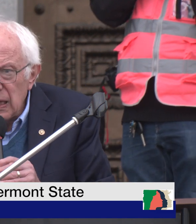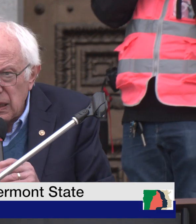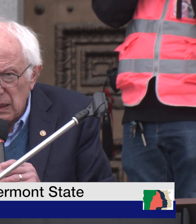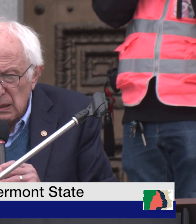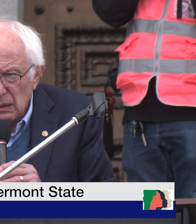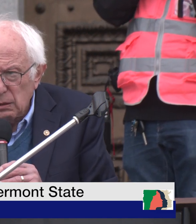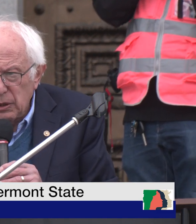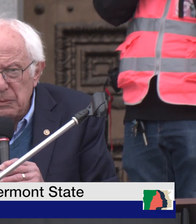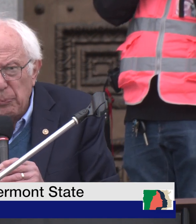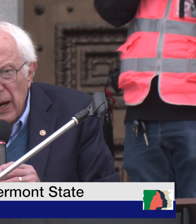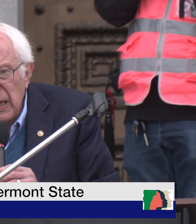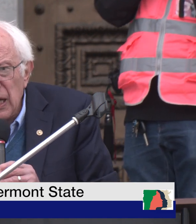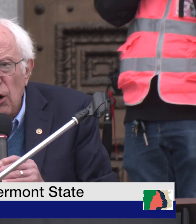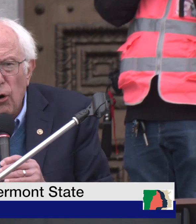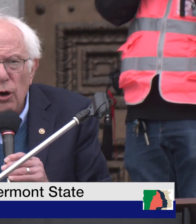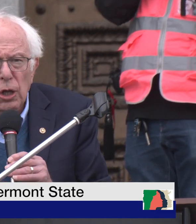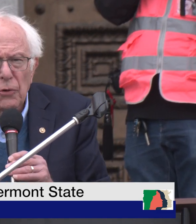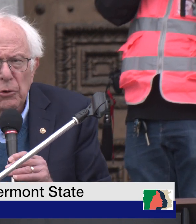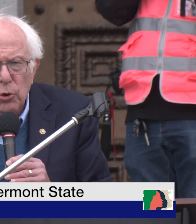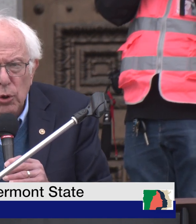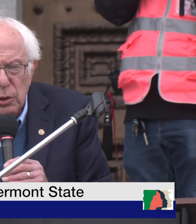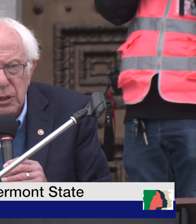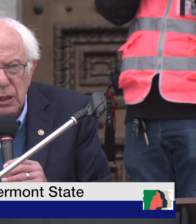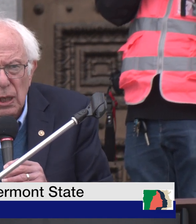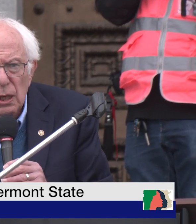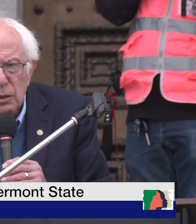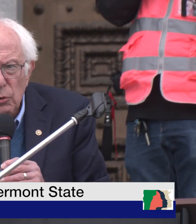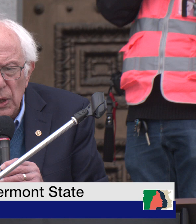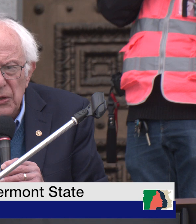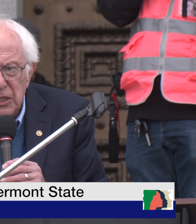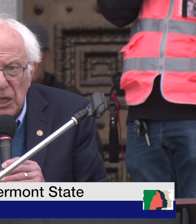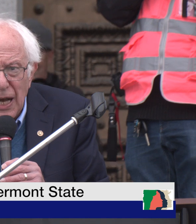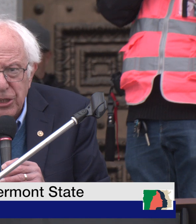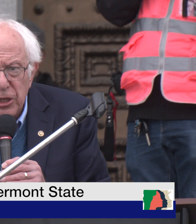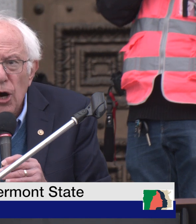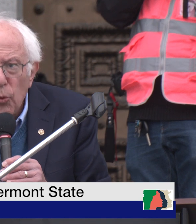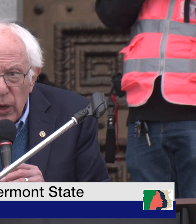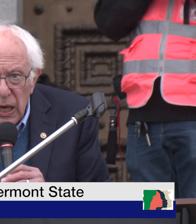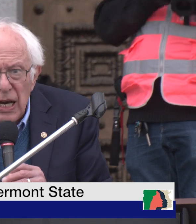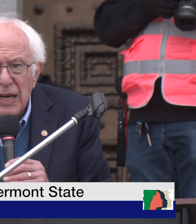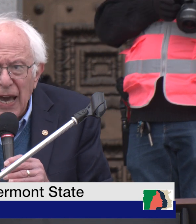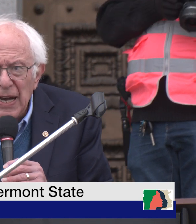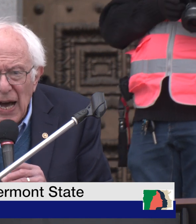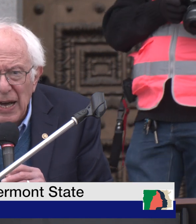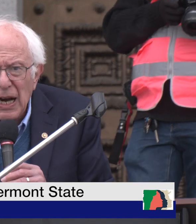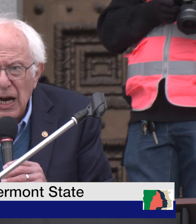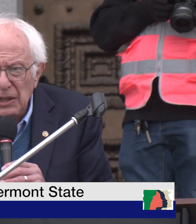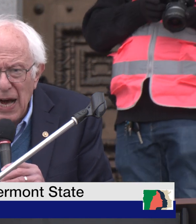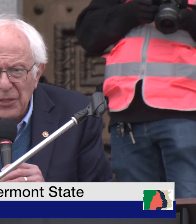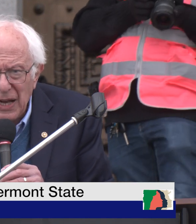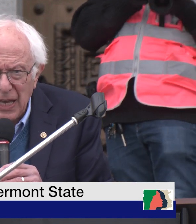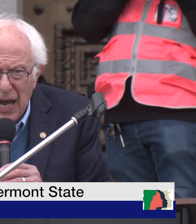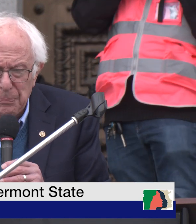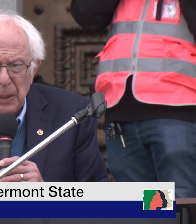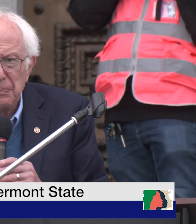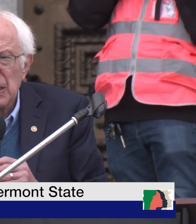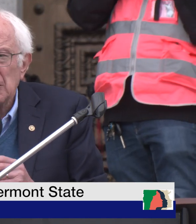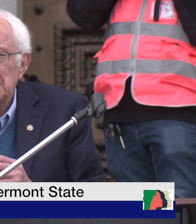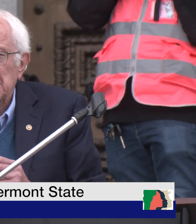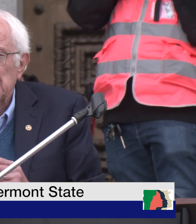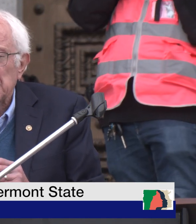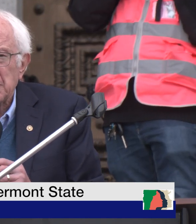do anything, including breaking all of the rules, to win this election. We cannot allow that to